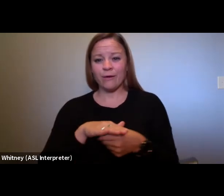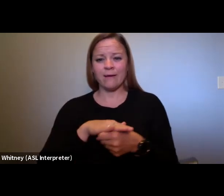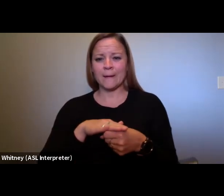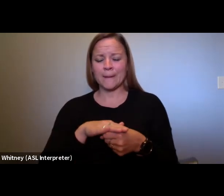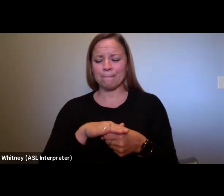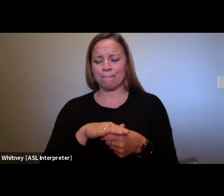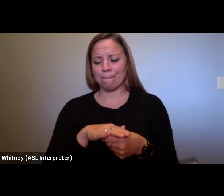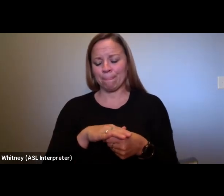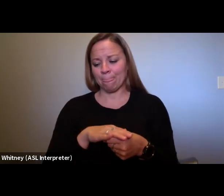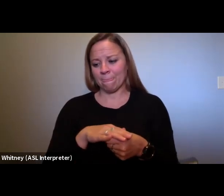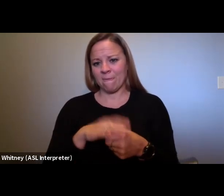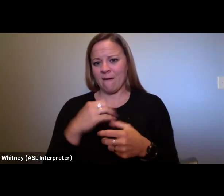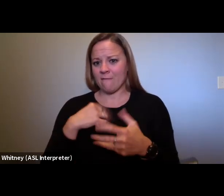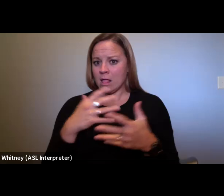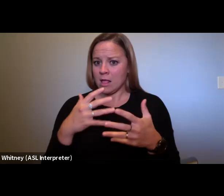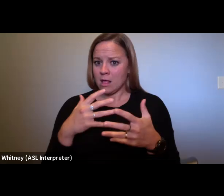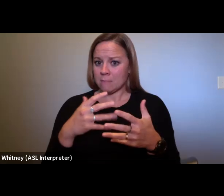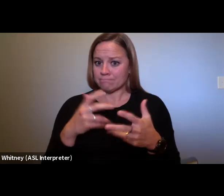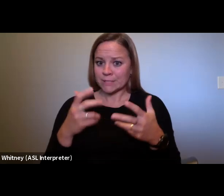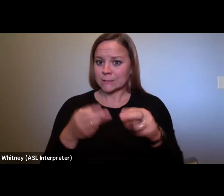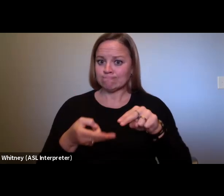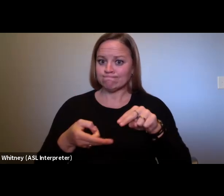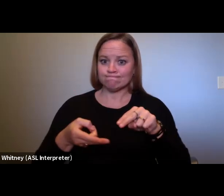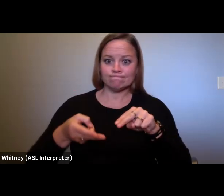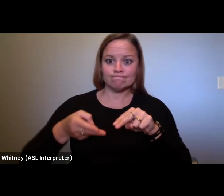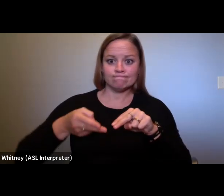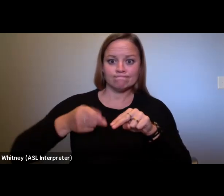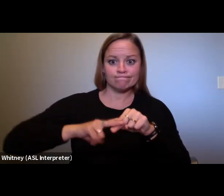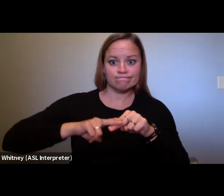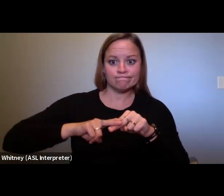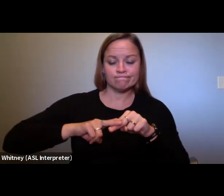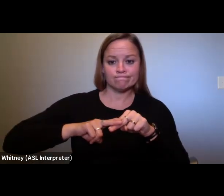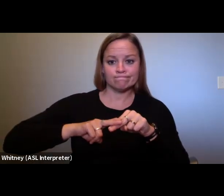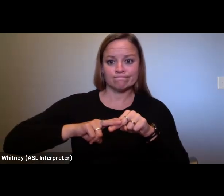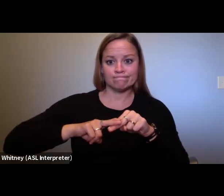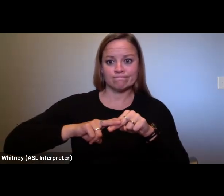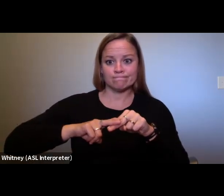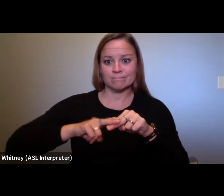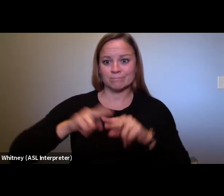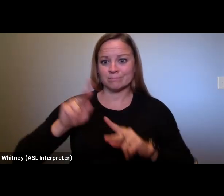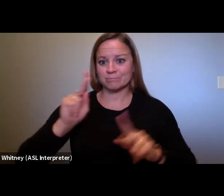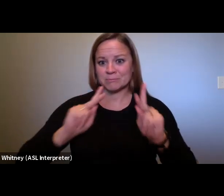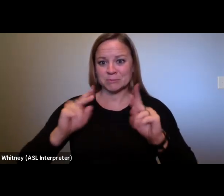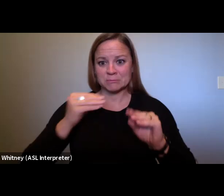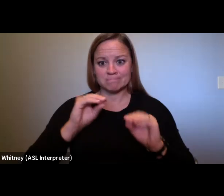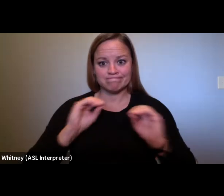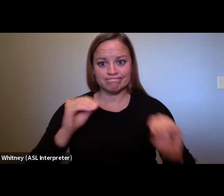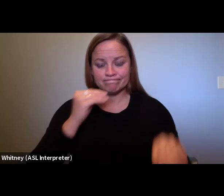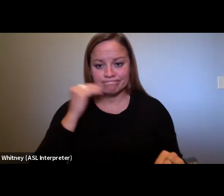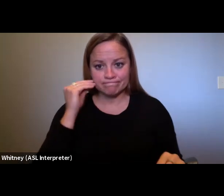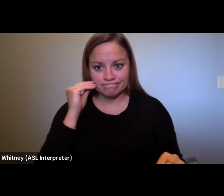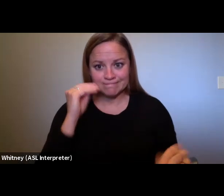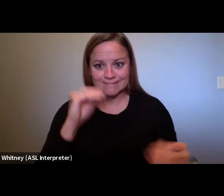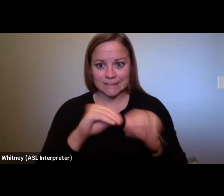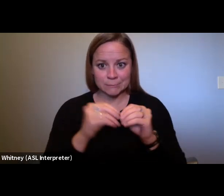a huge increase in the unhoused community. And